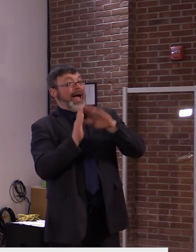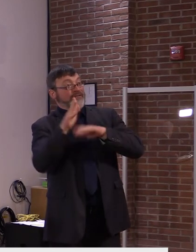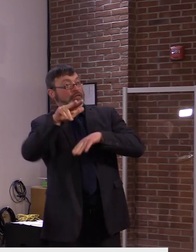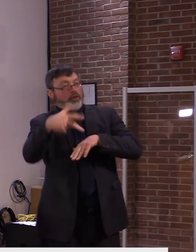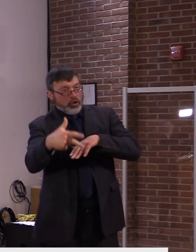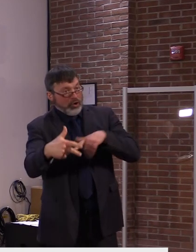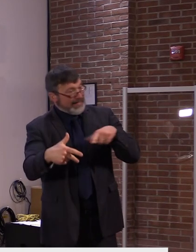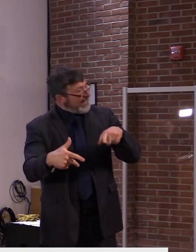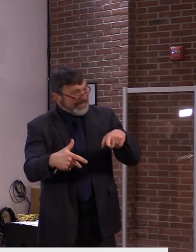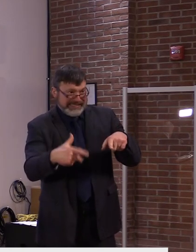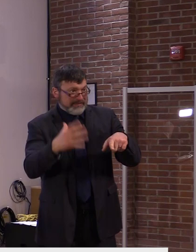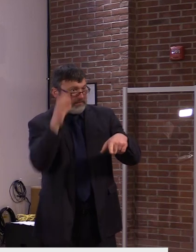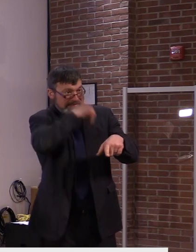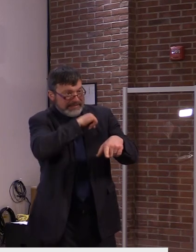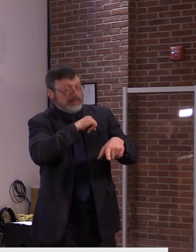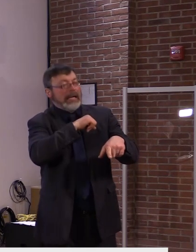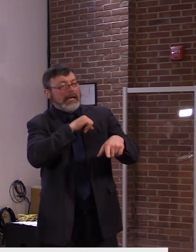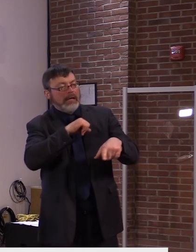move forward.